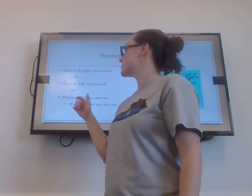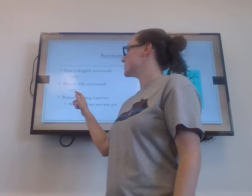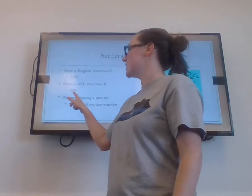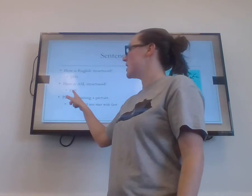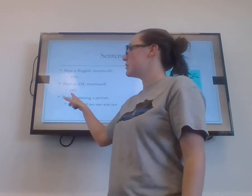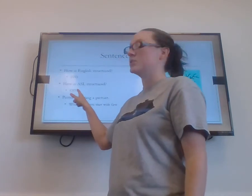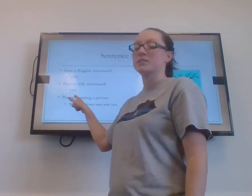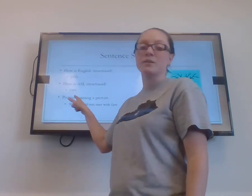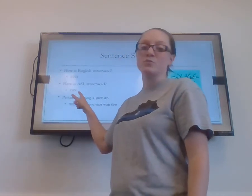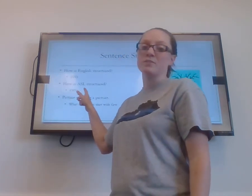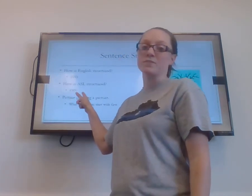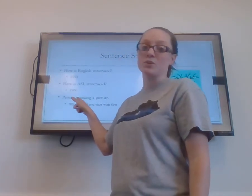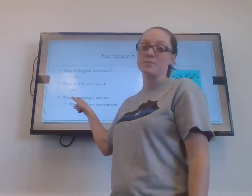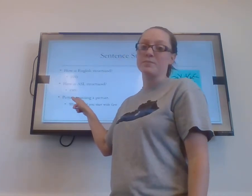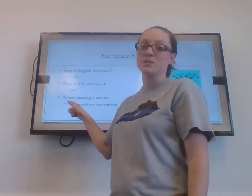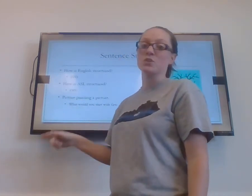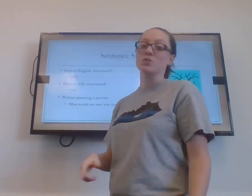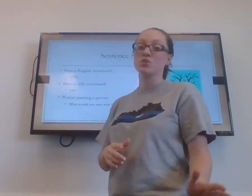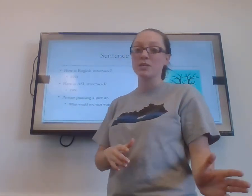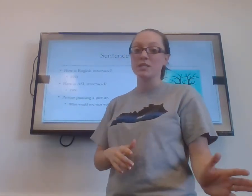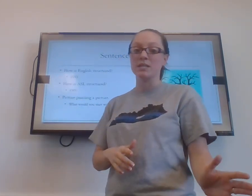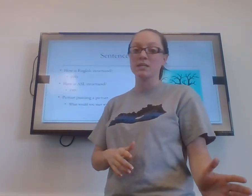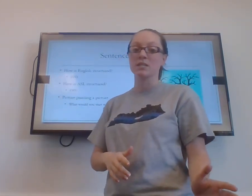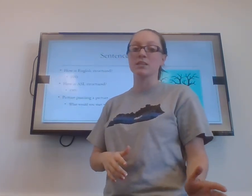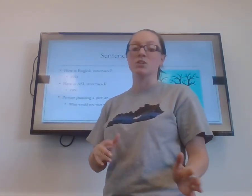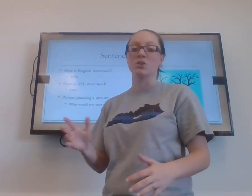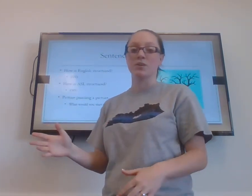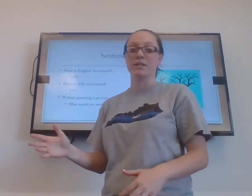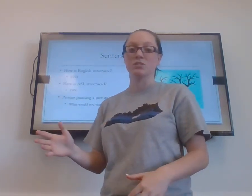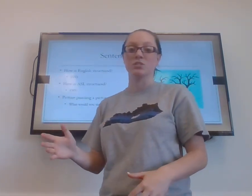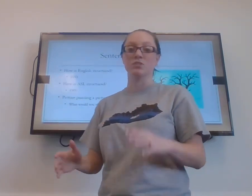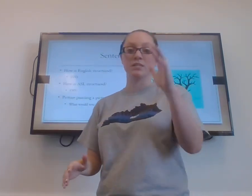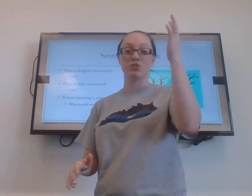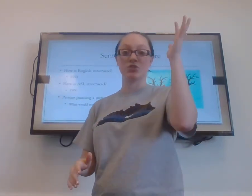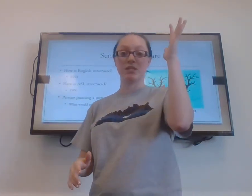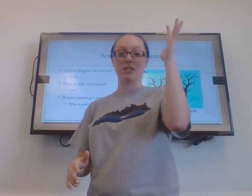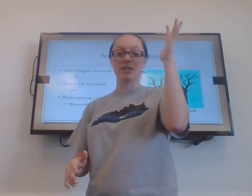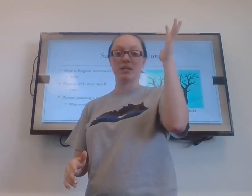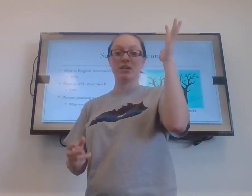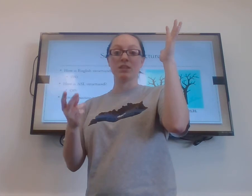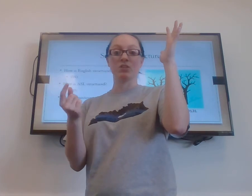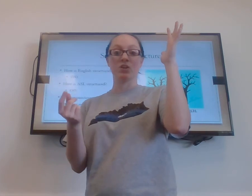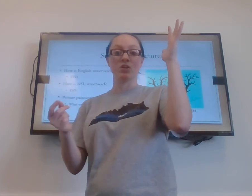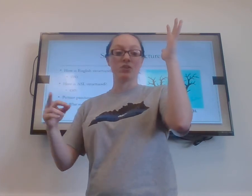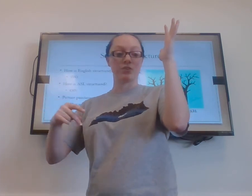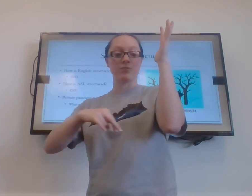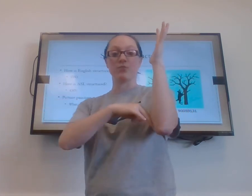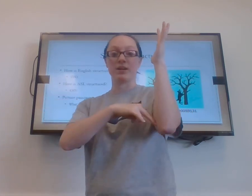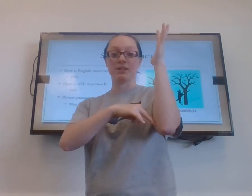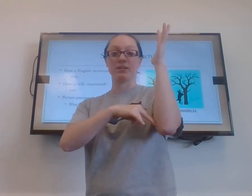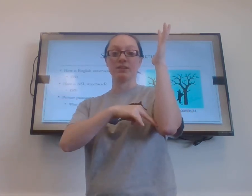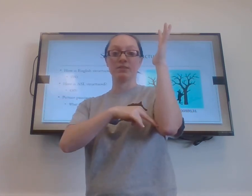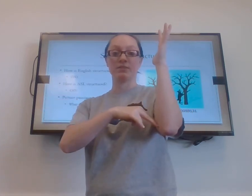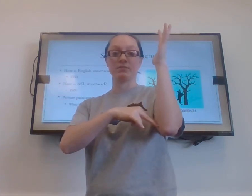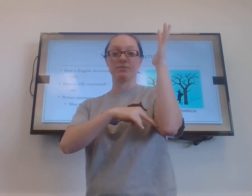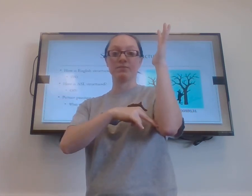actually object, subject, verb. So the tree, the dog ran. So you say tree, the dog ran. So